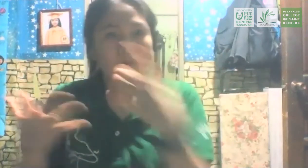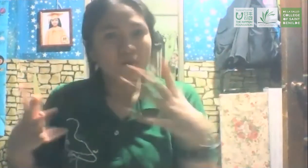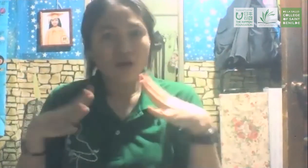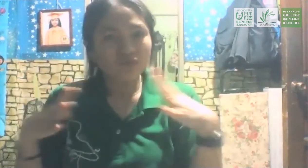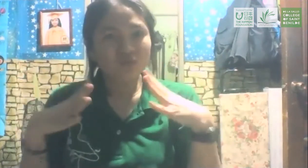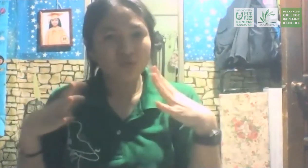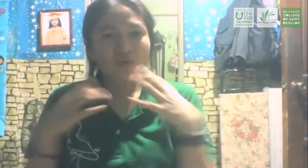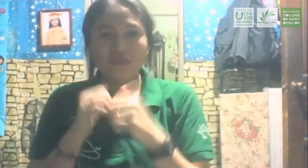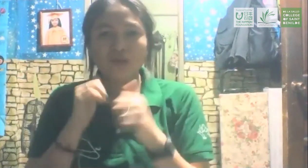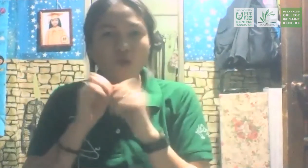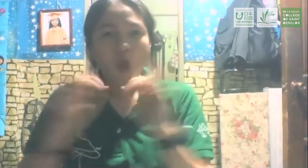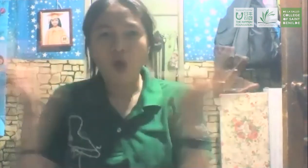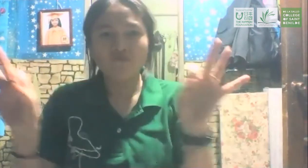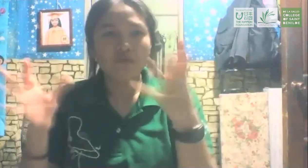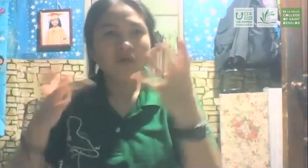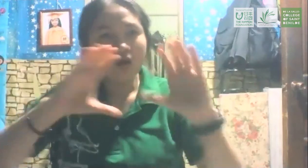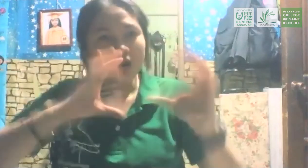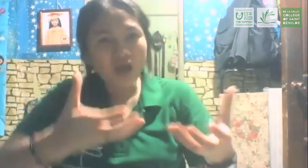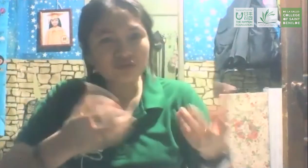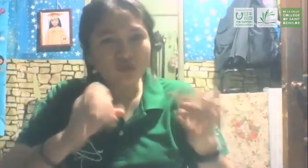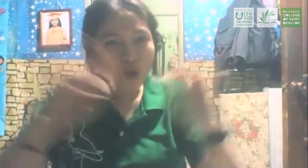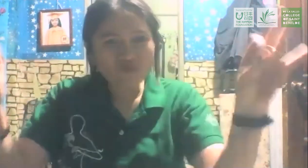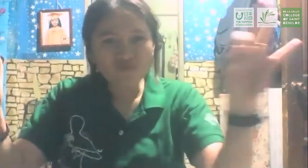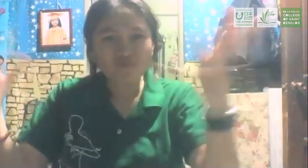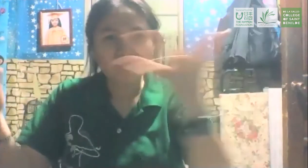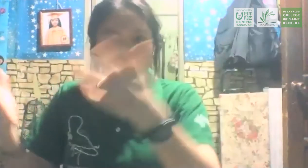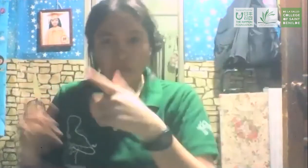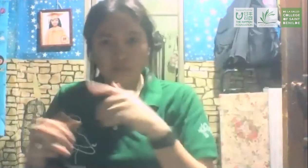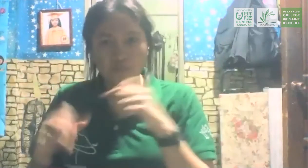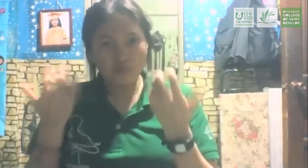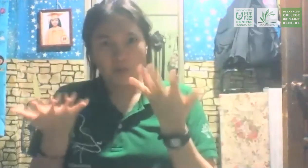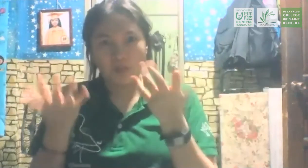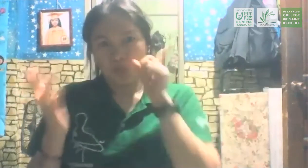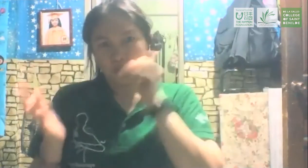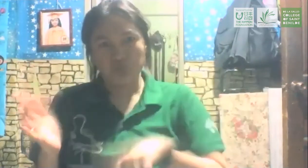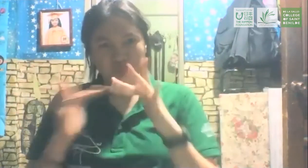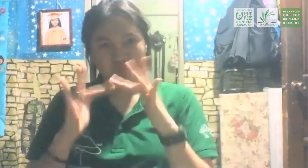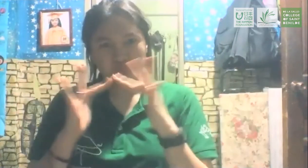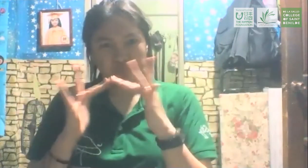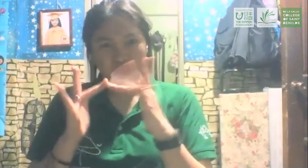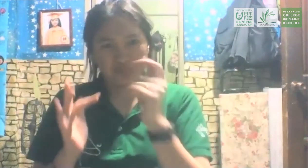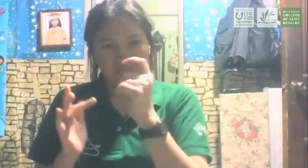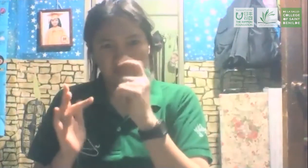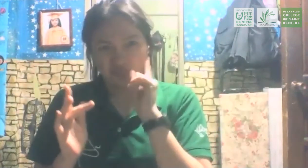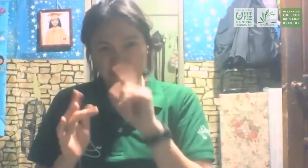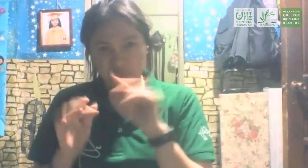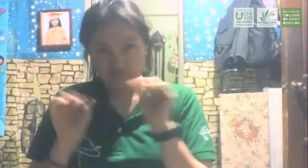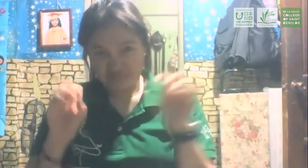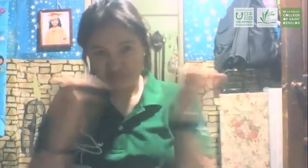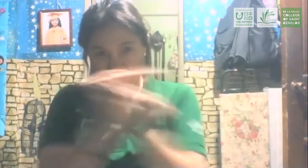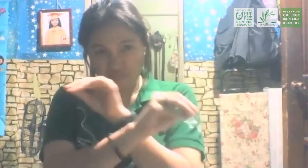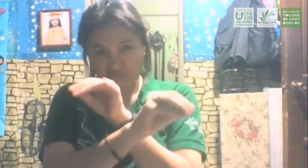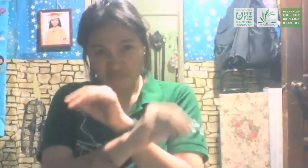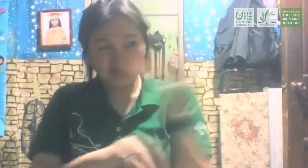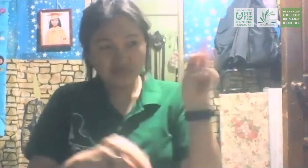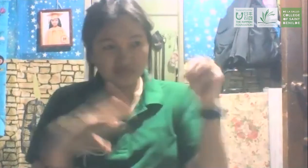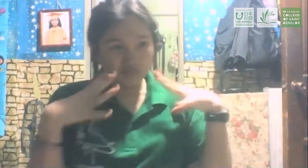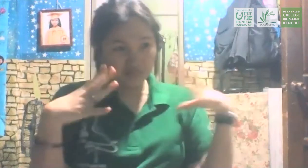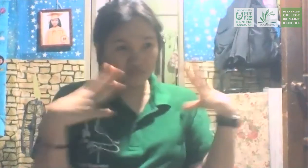holiday on Tuesday. but I'm just wondering if